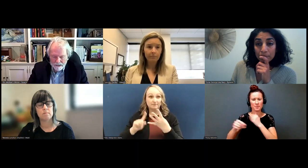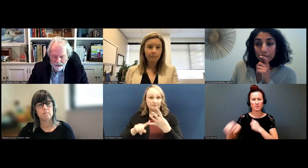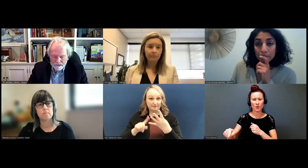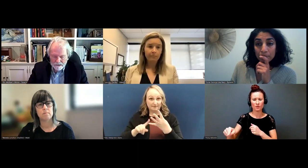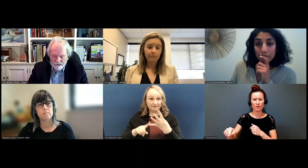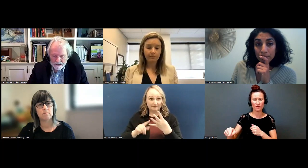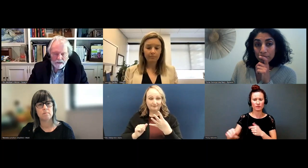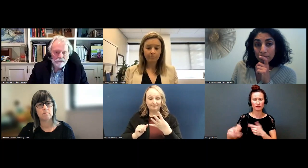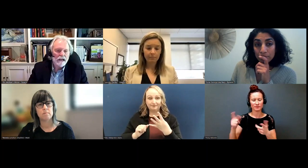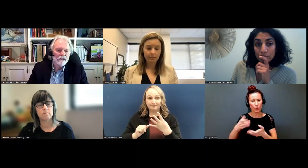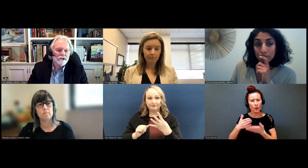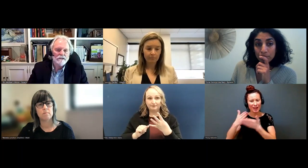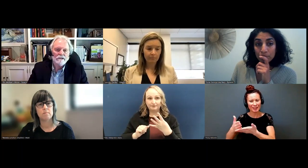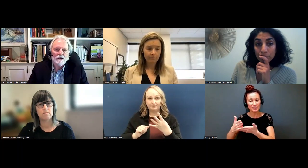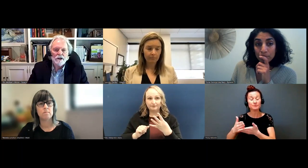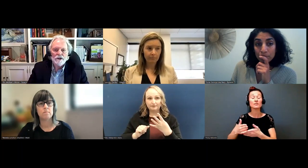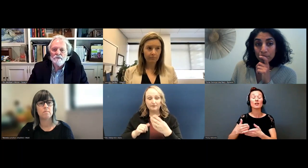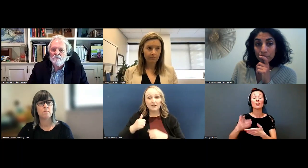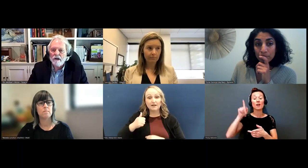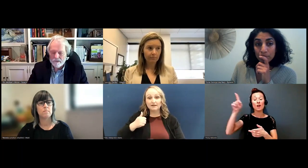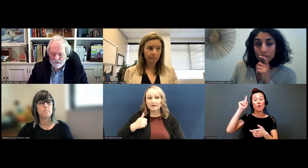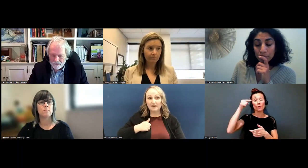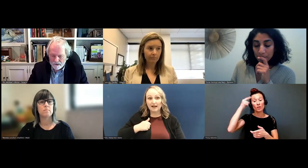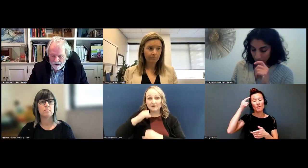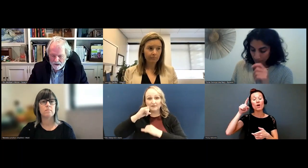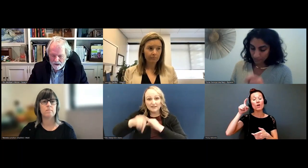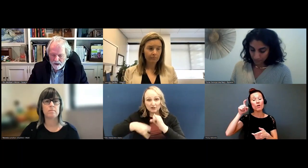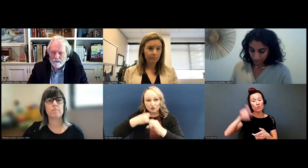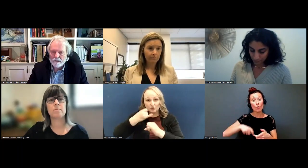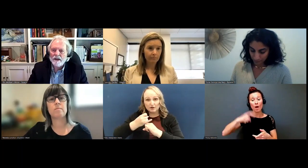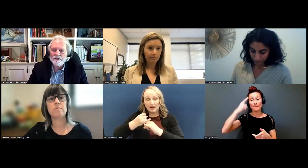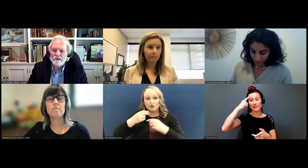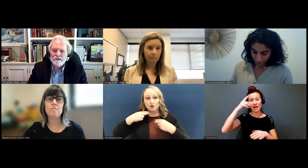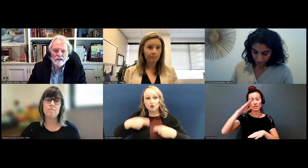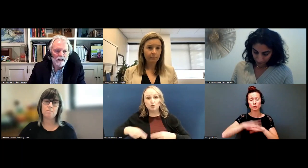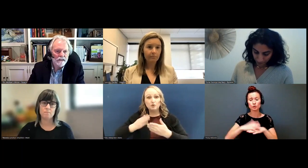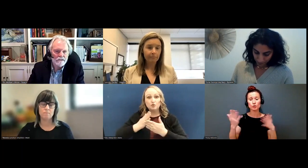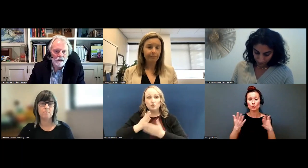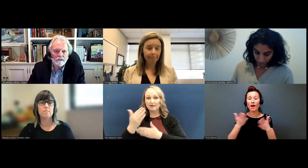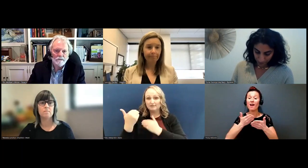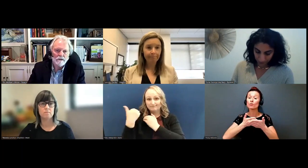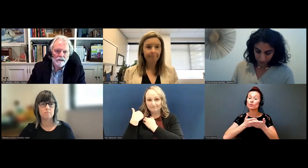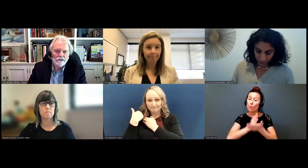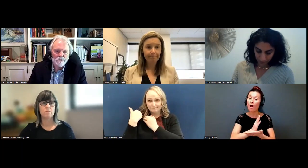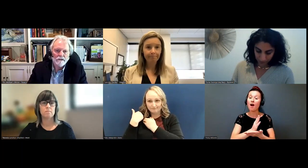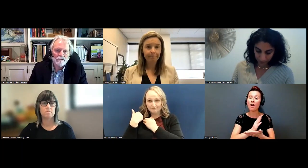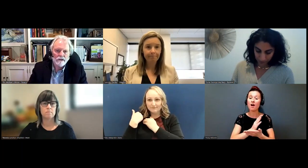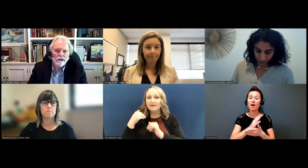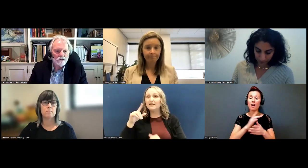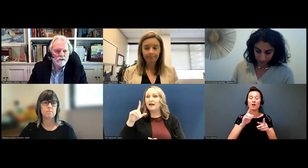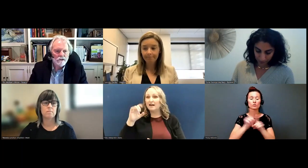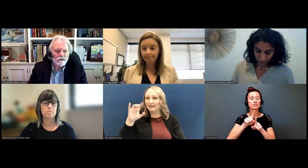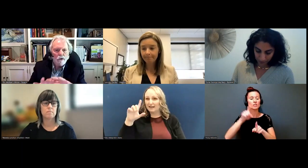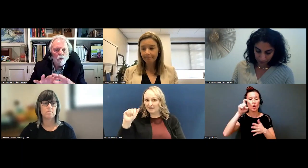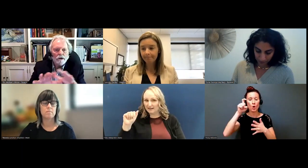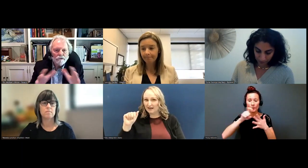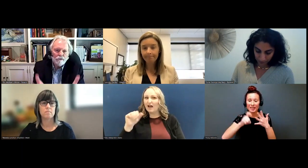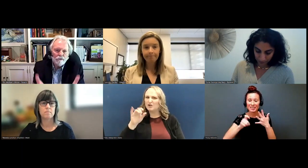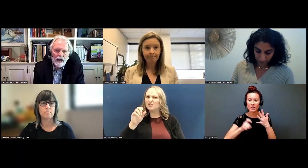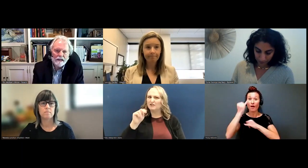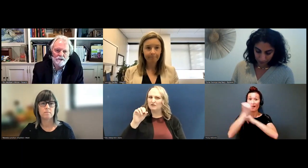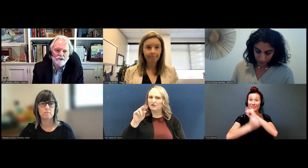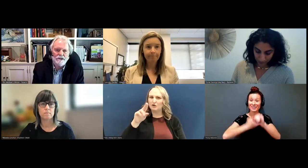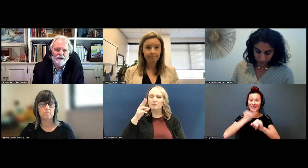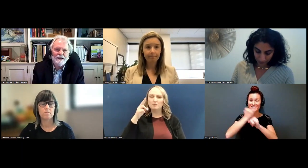account Canada's international human rights obligations that Layla talked about and Jennifer. So that's a